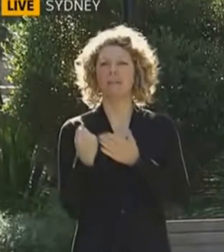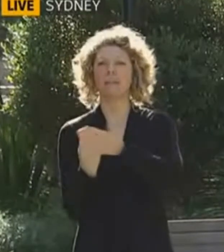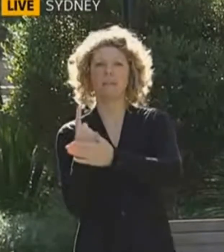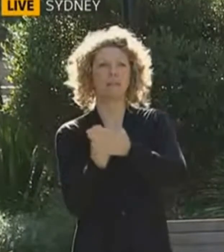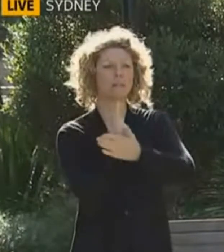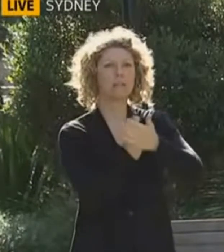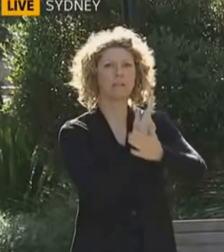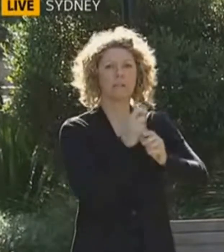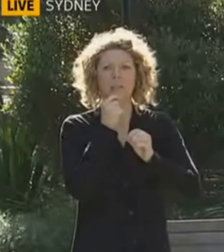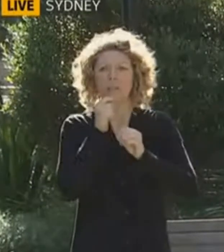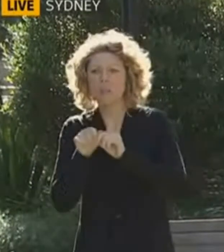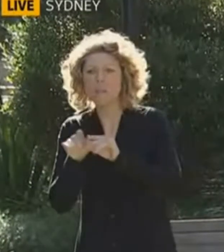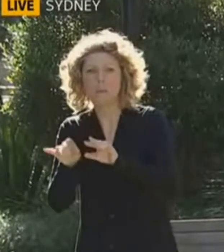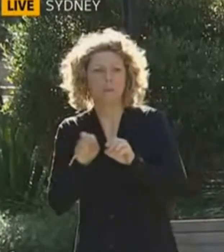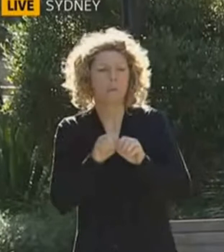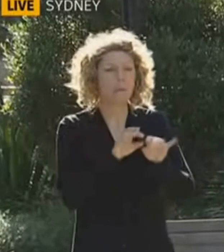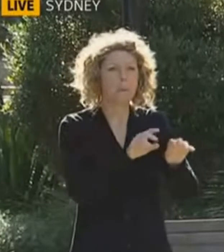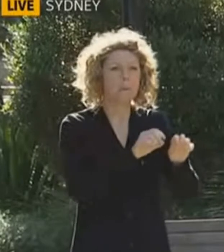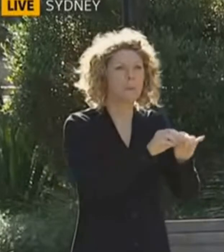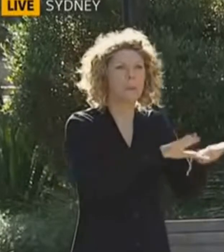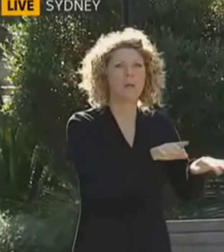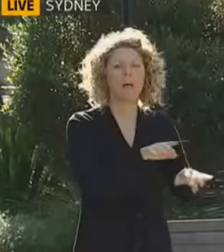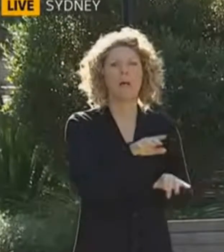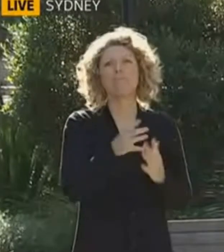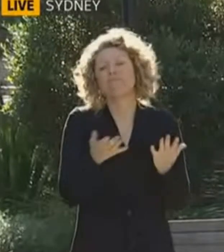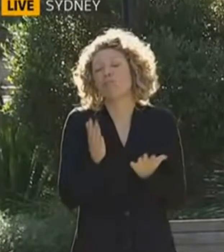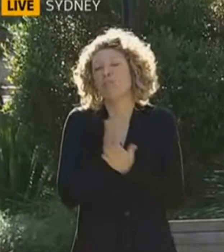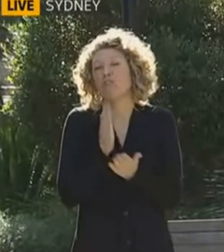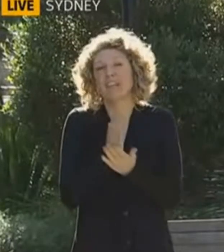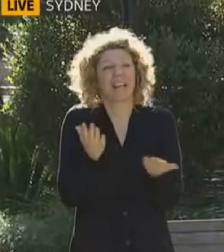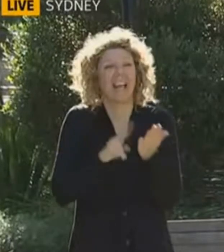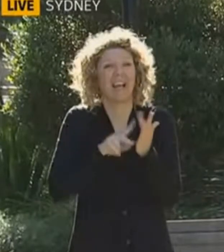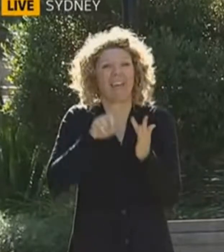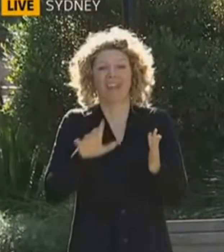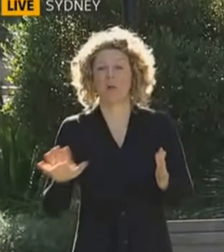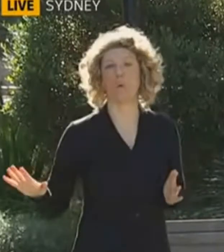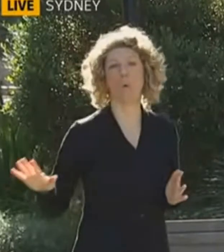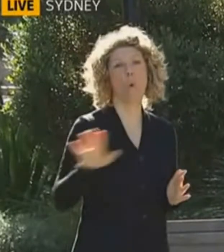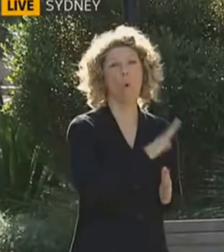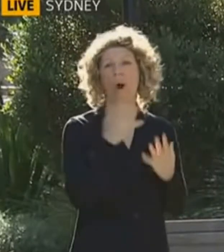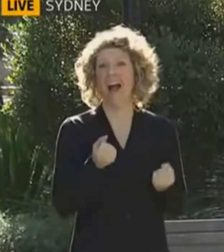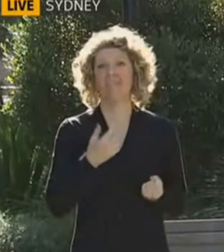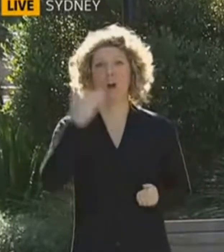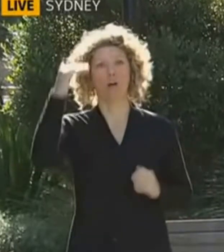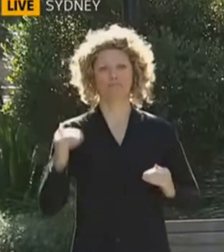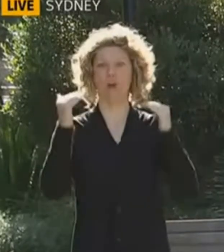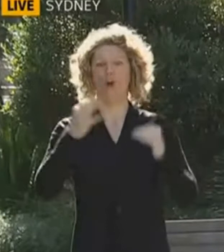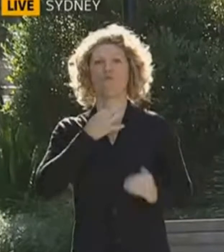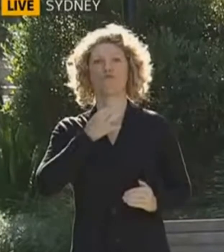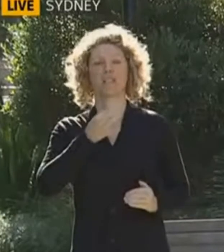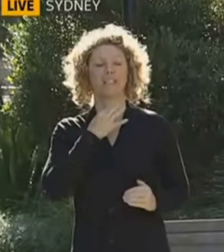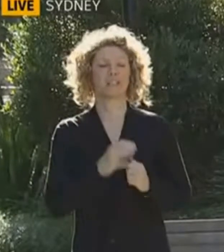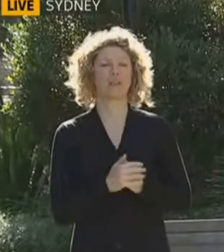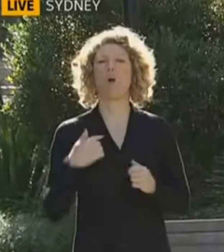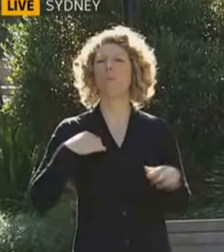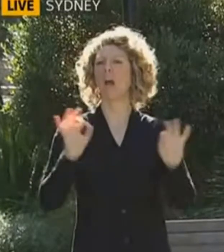any confirmation that nobody in regional Victoria is immune from the virus at this stage. Please know this isn't a decision